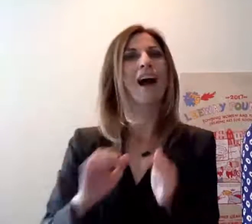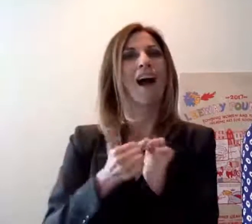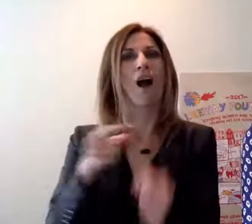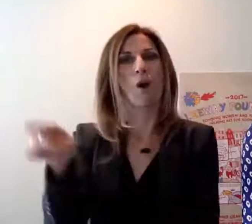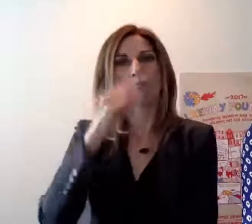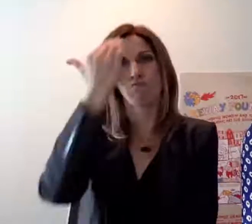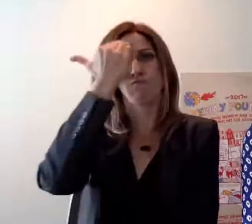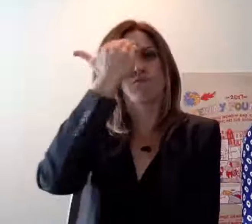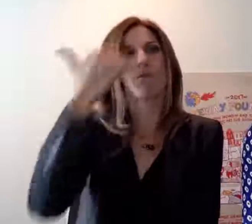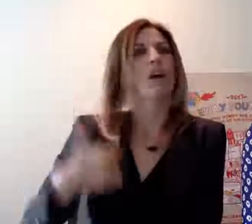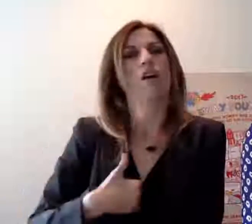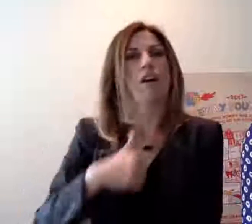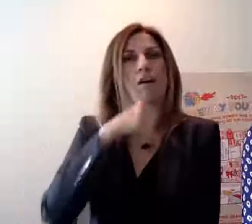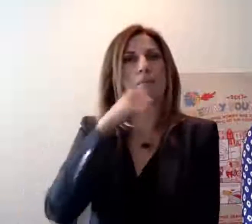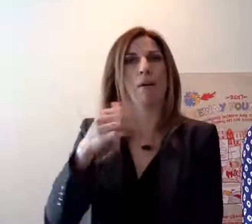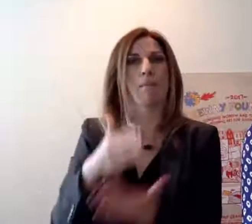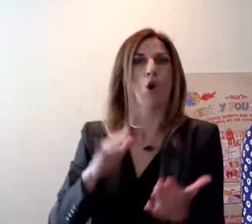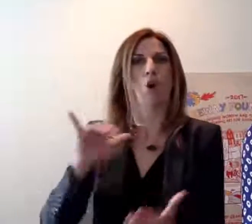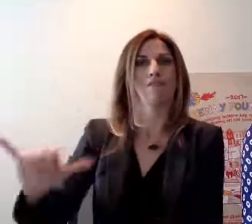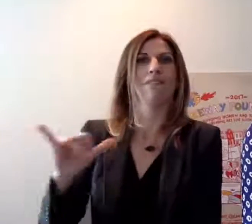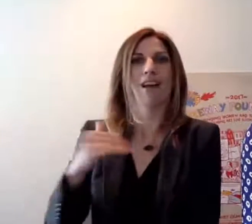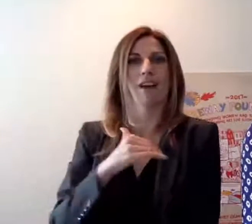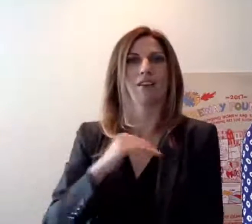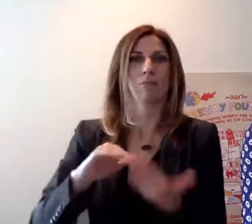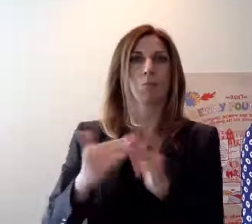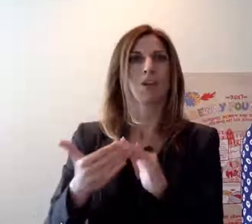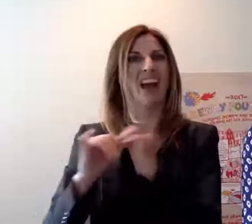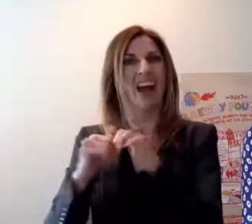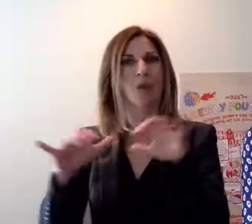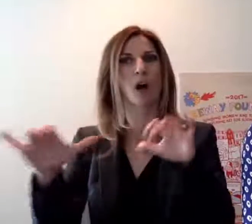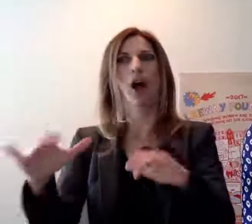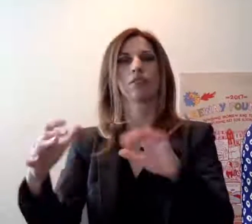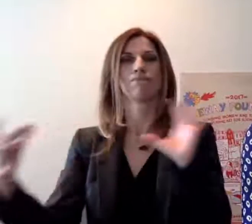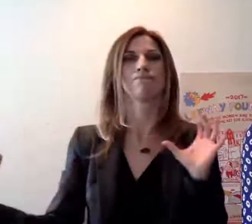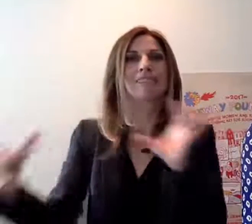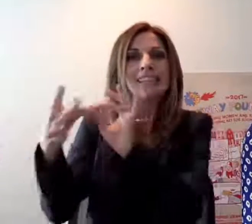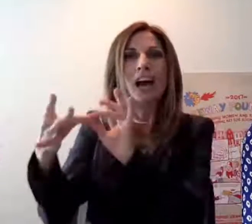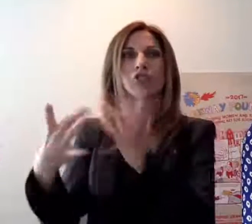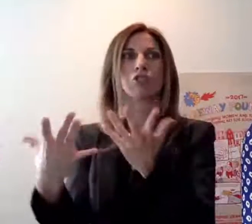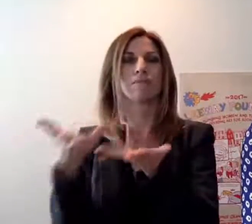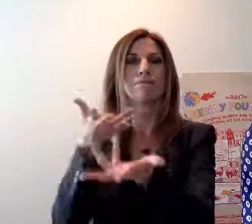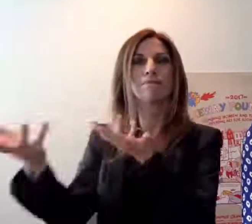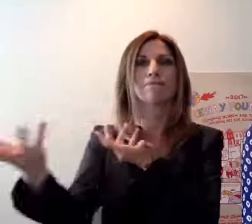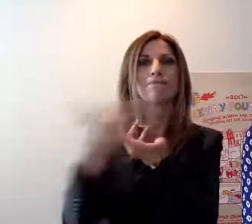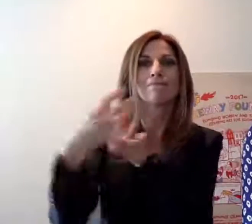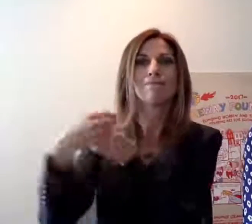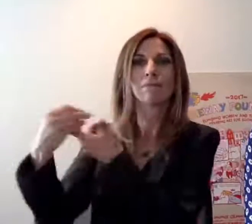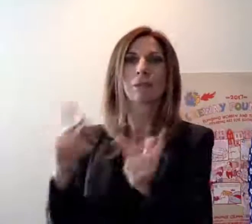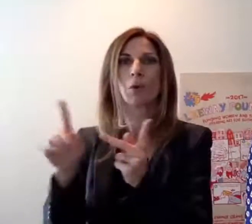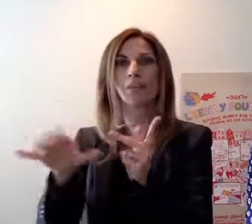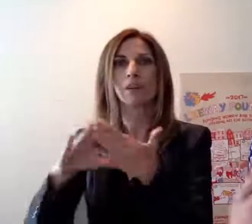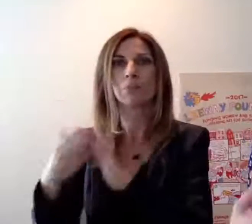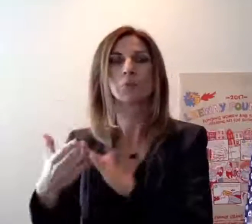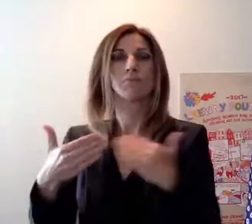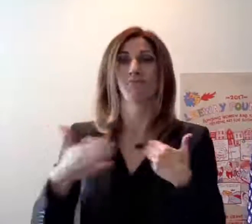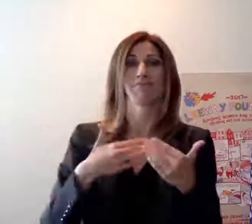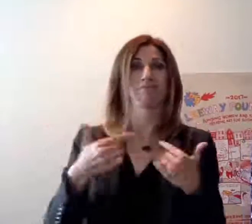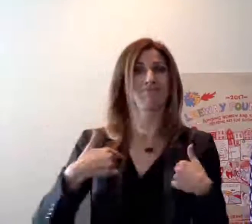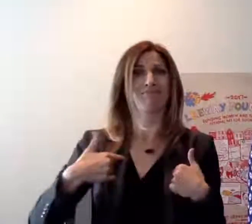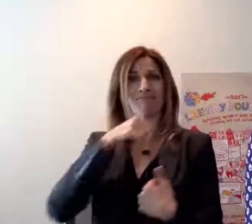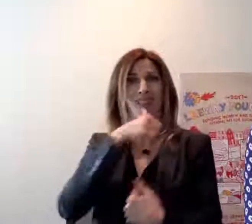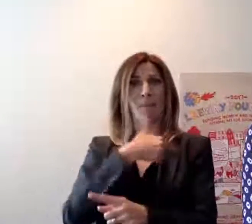that. And so how are you acting as a bridge builder? Or how are you engaging folks in those communities, being an